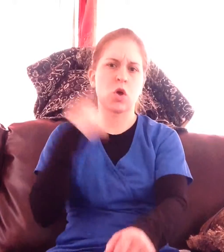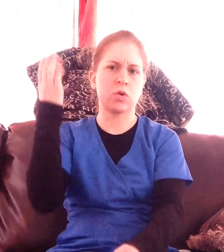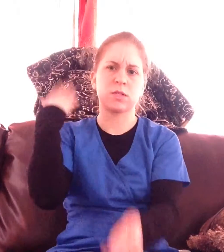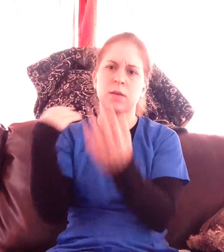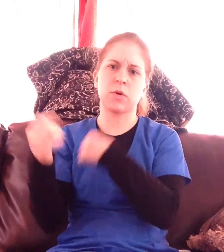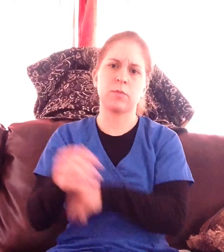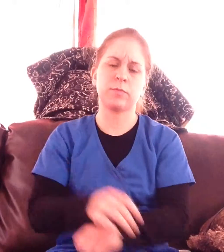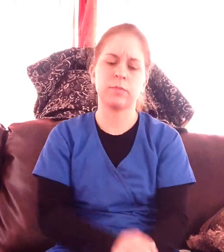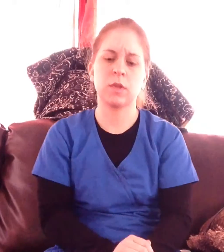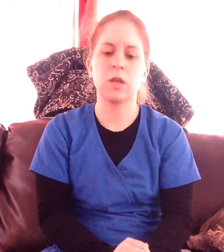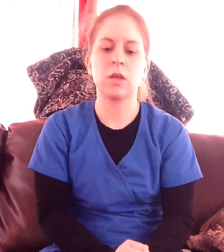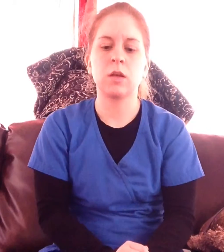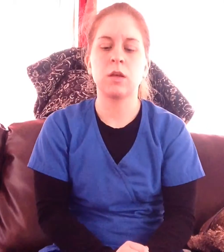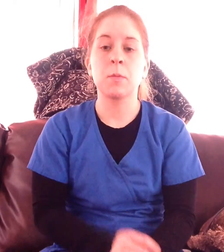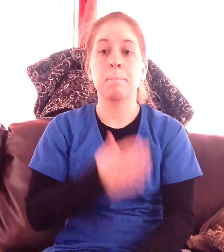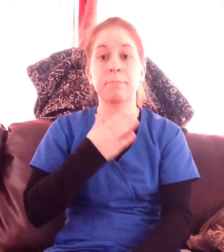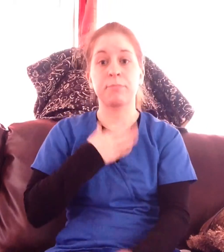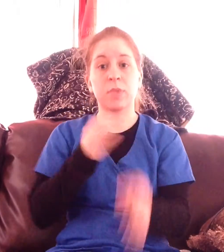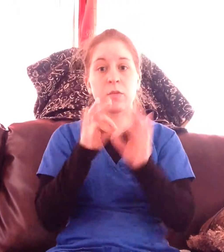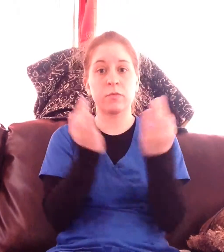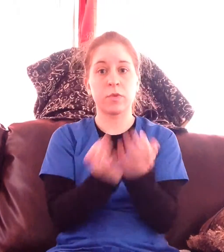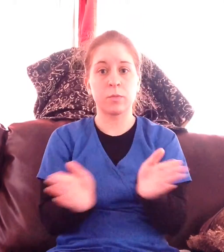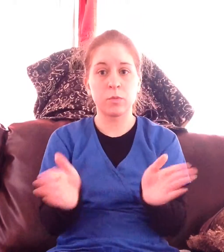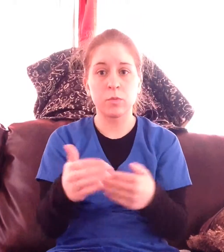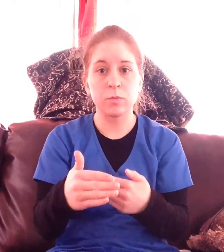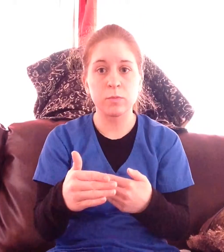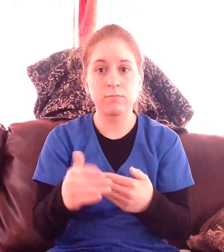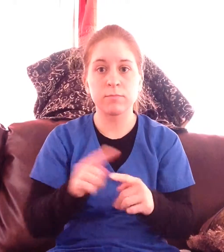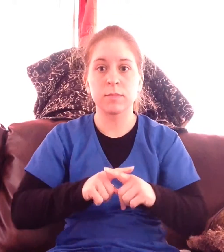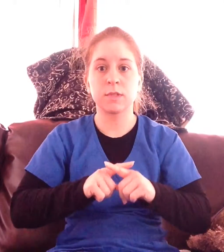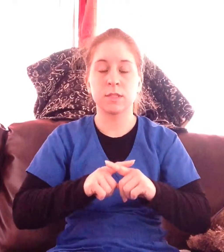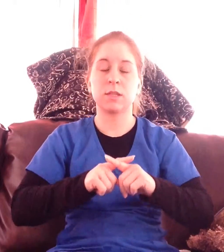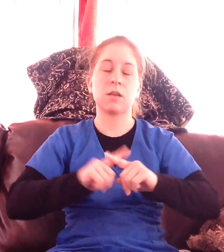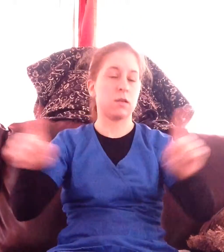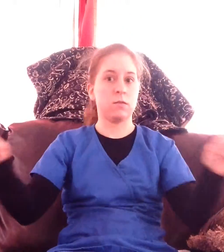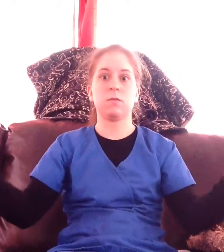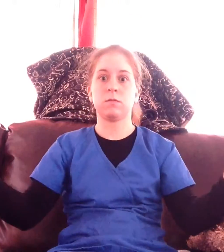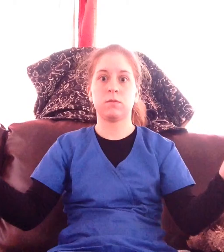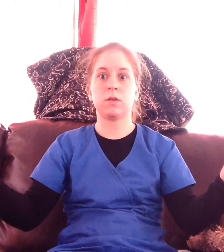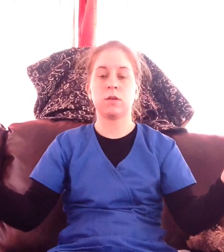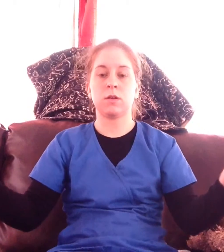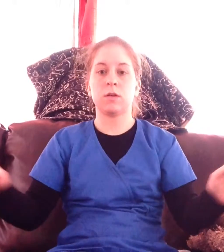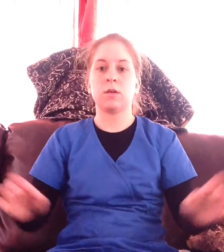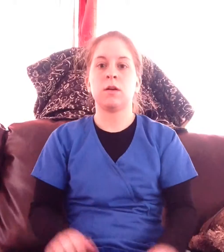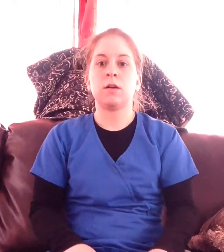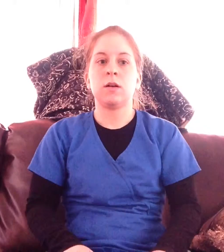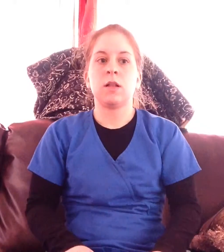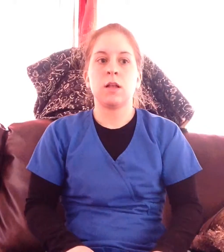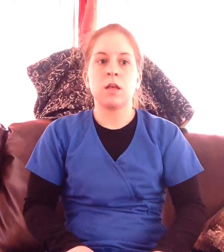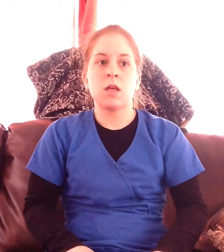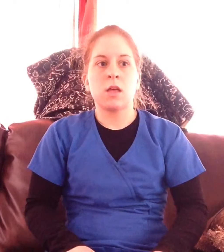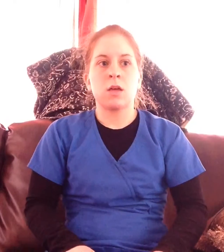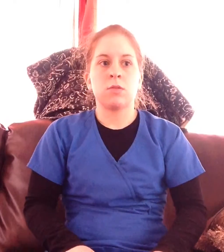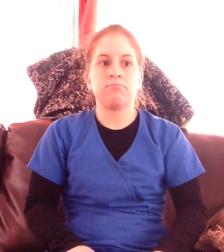Now my family room, which is very, very different, reminds a lot of people of a British pub.